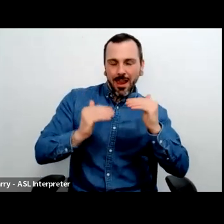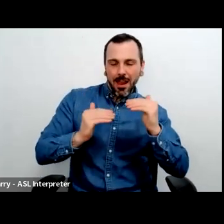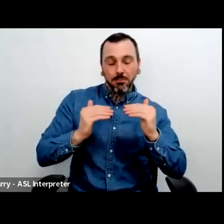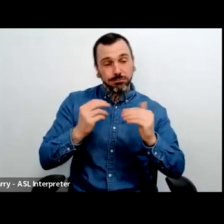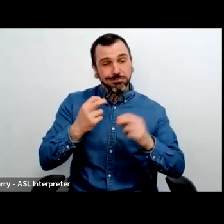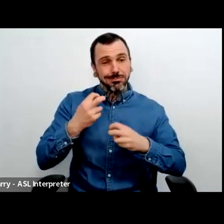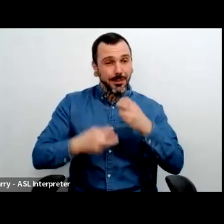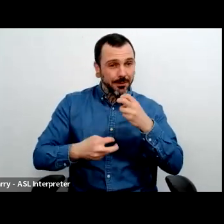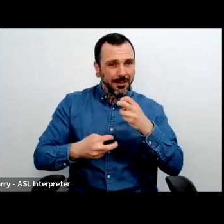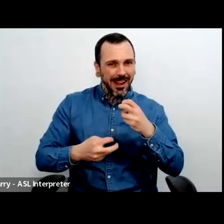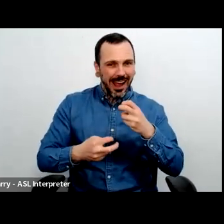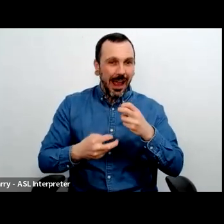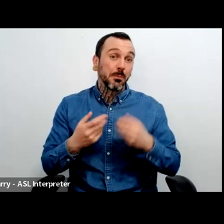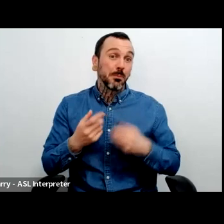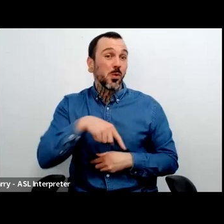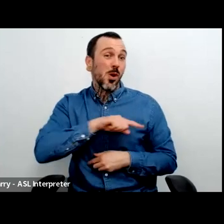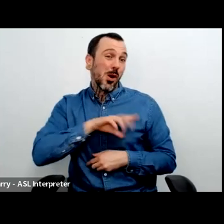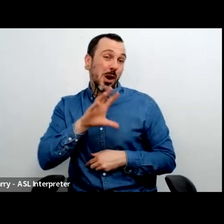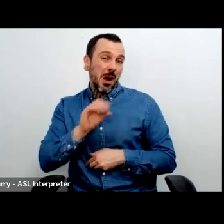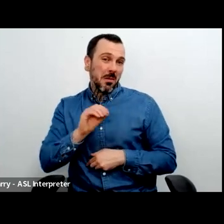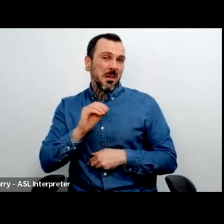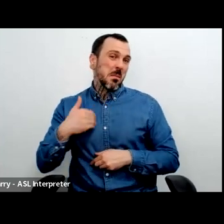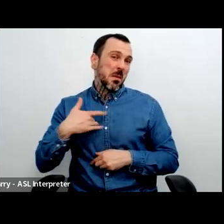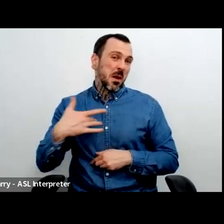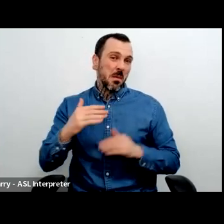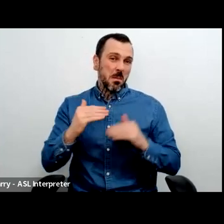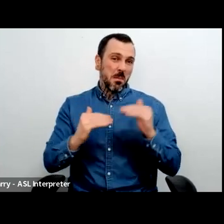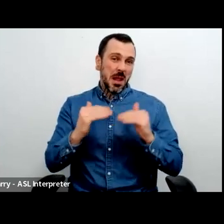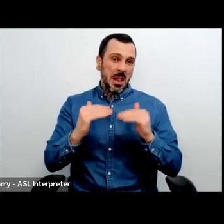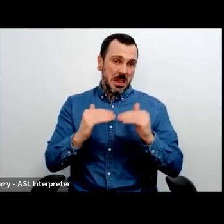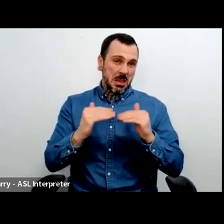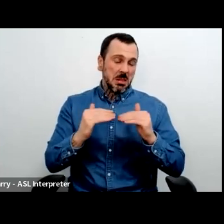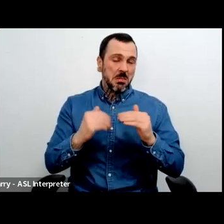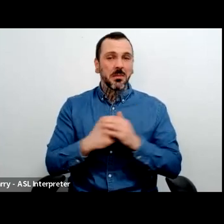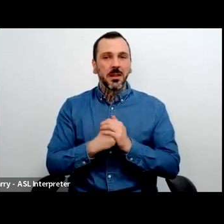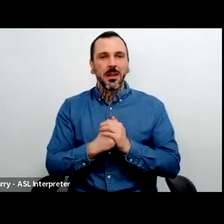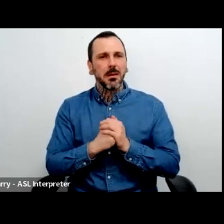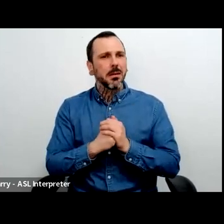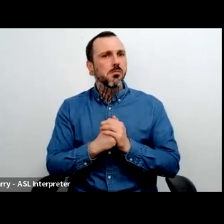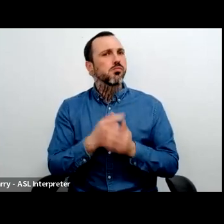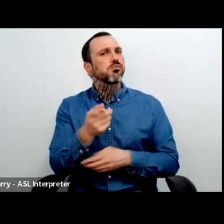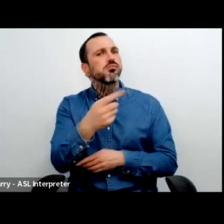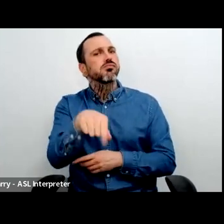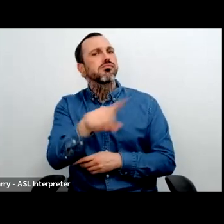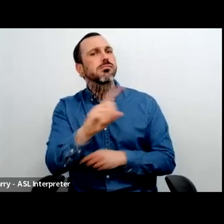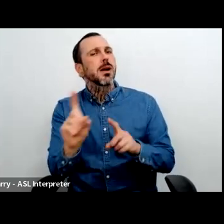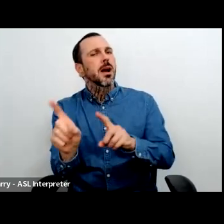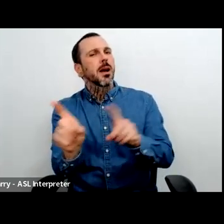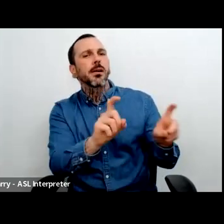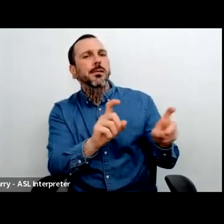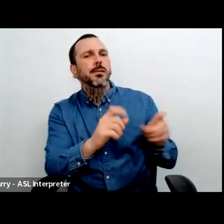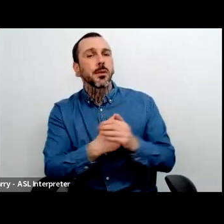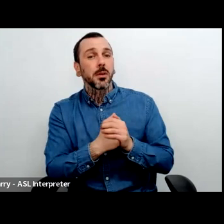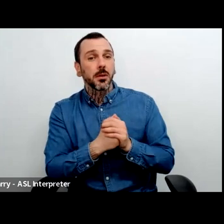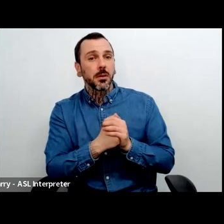out. But how much of a consideration is that for you? Are you concerned that you're going to be maybe self-censoring? You're going to be pulling